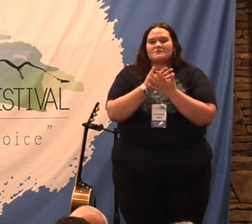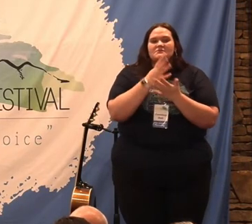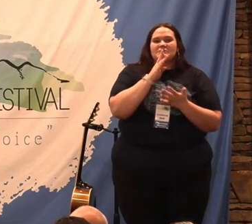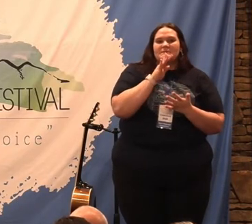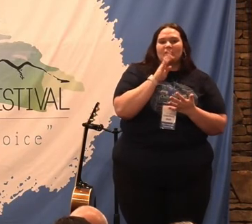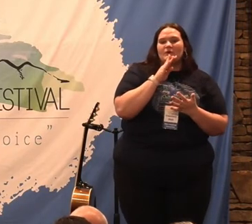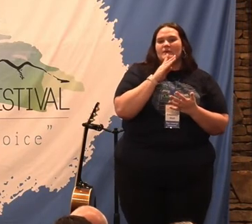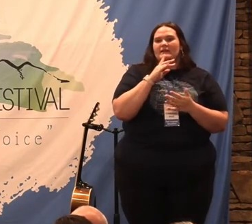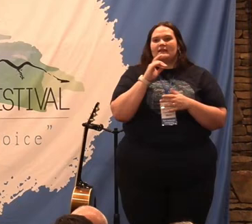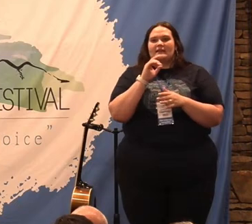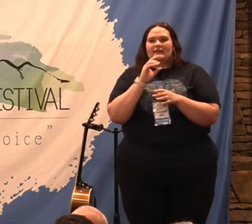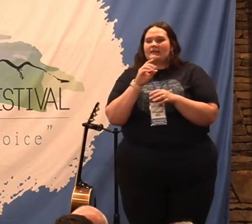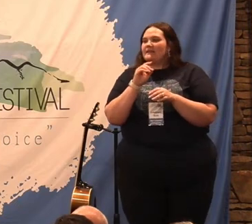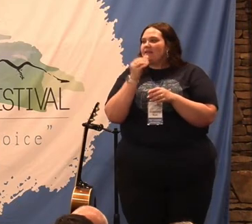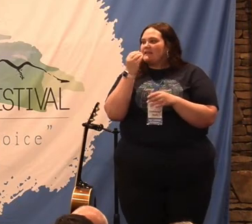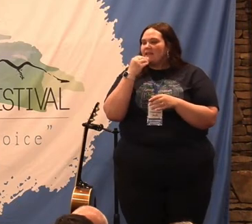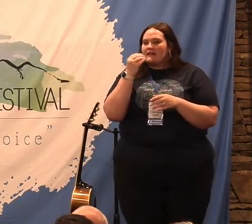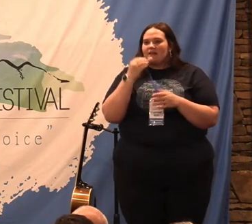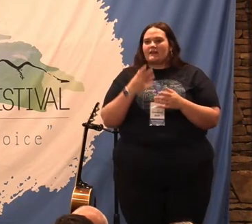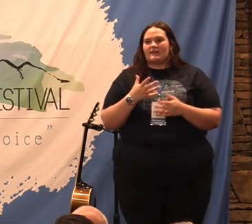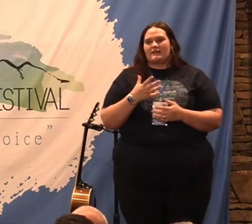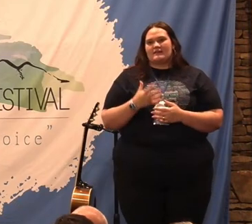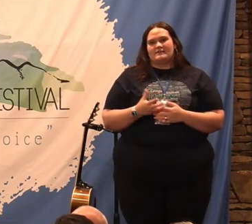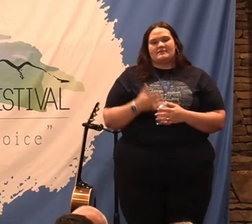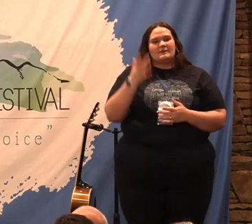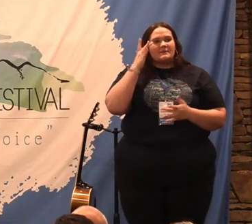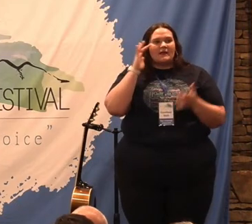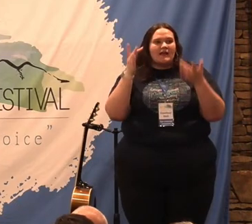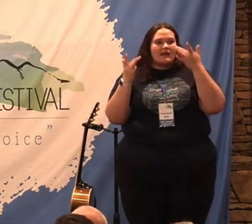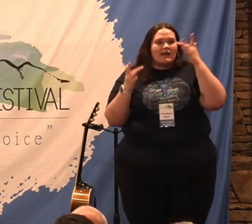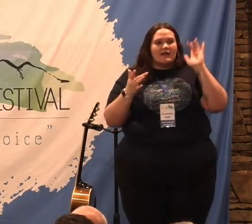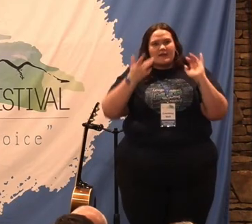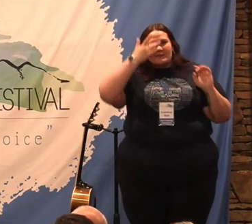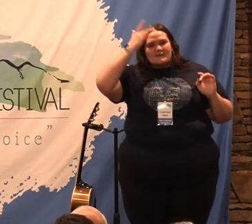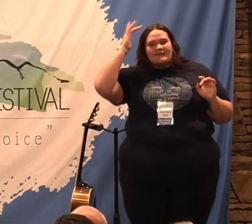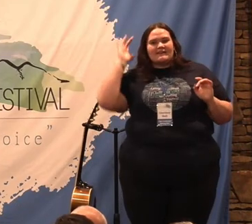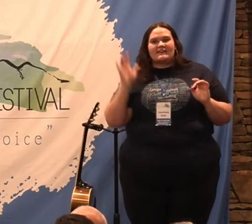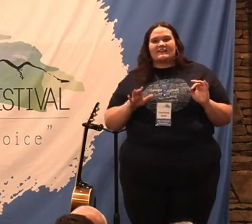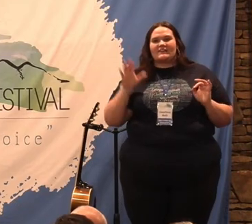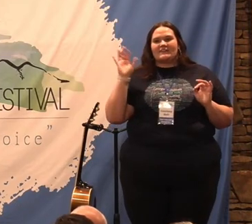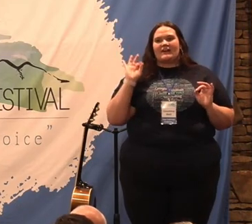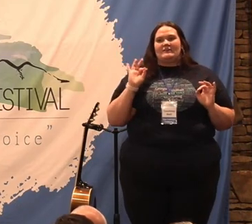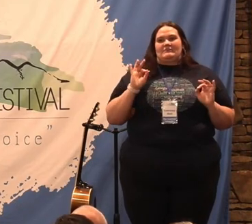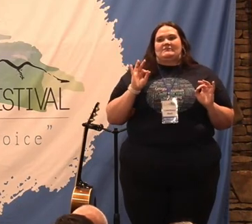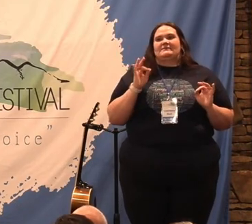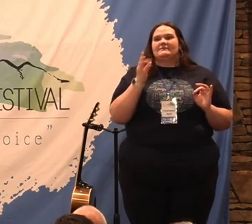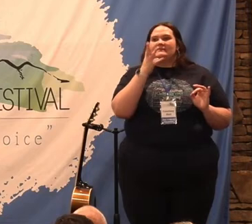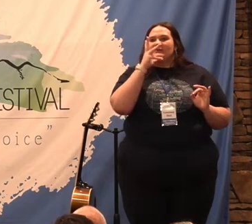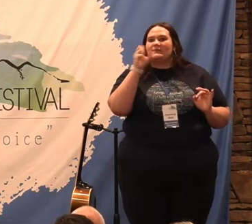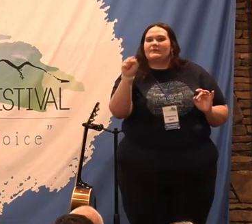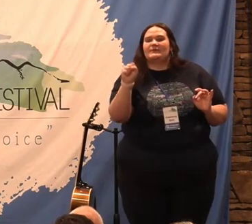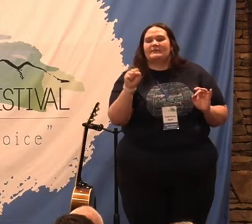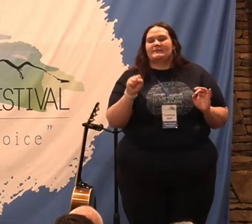caterer whose sparkling eyes and balding pattern she found irresistible.